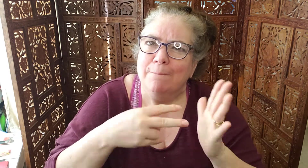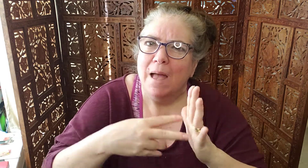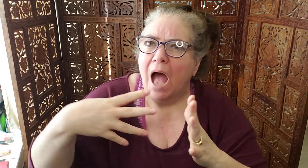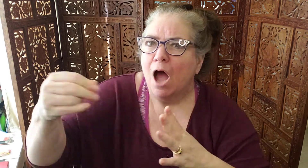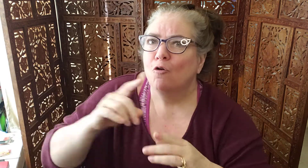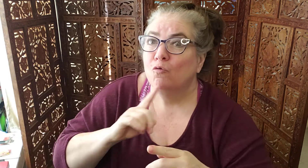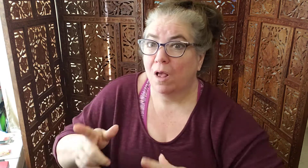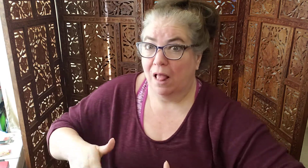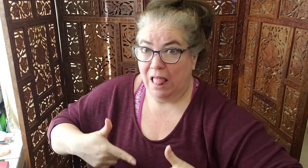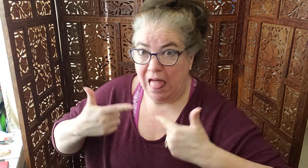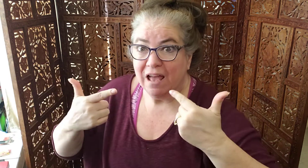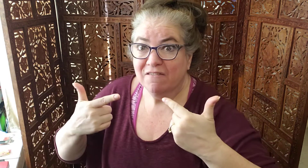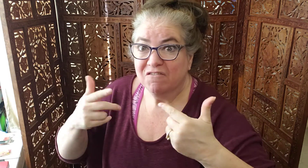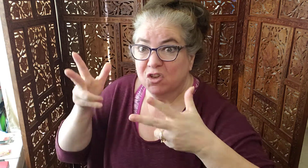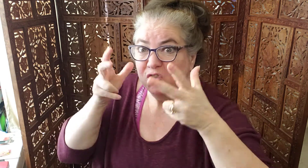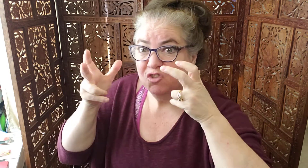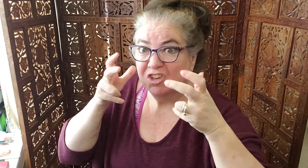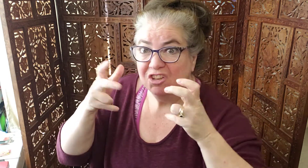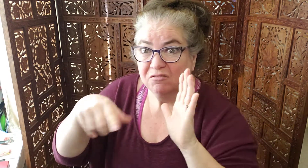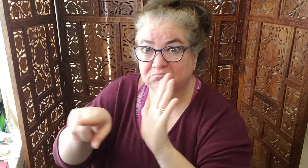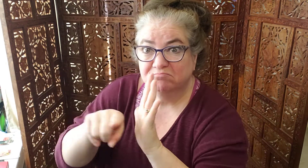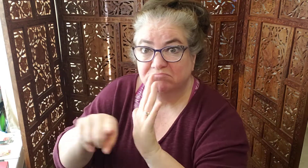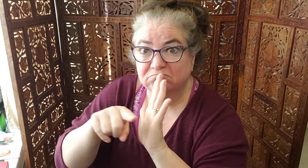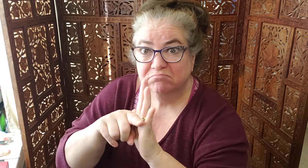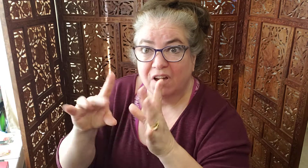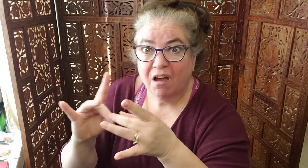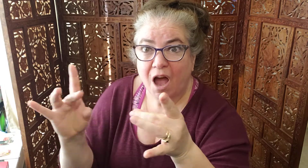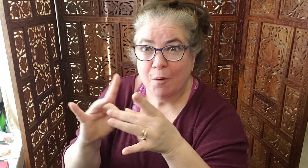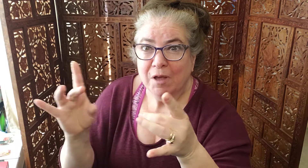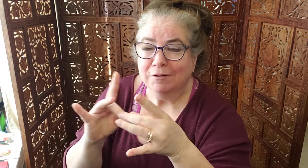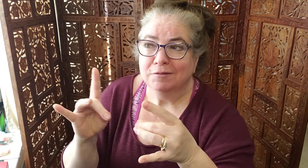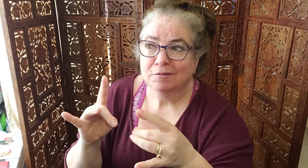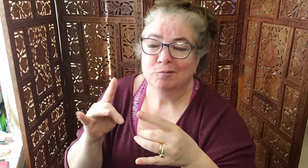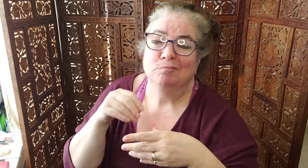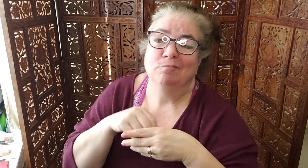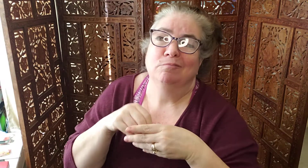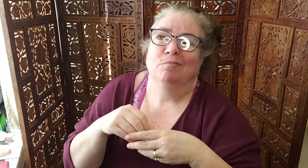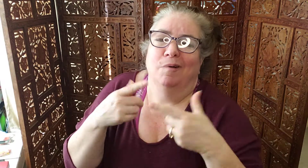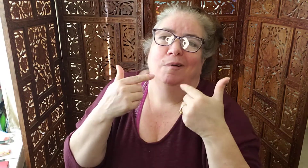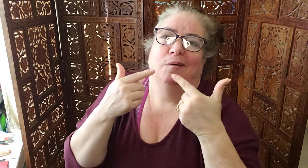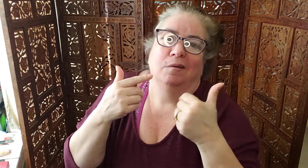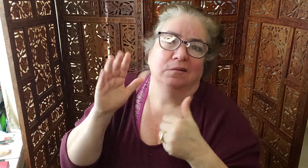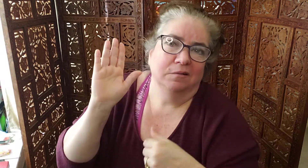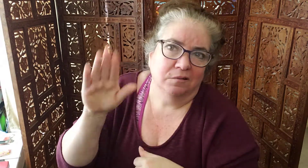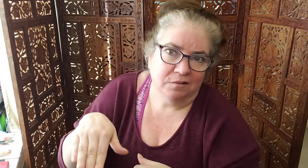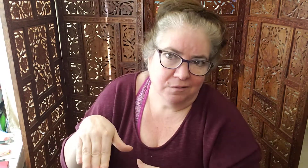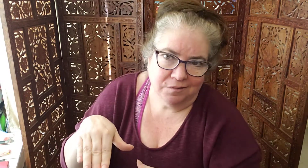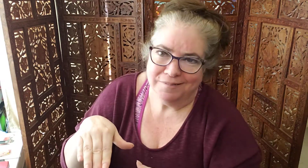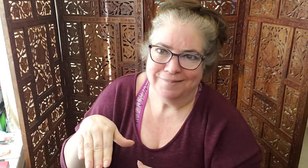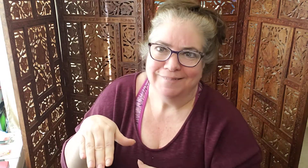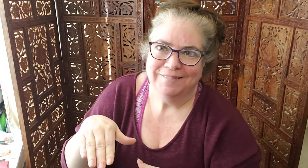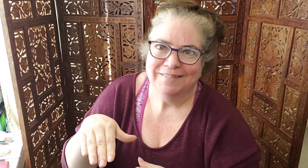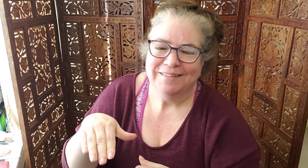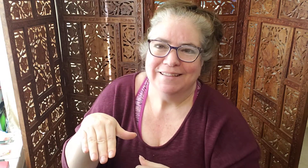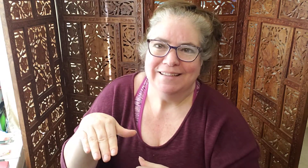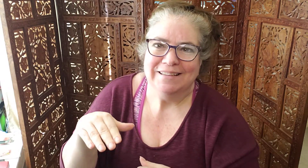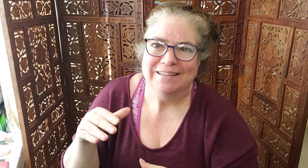sting of how they might have been intended, they might have been thrown. Florenz